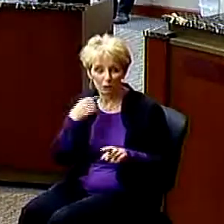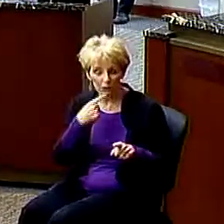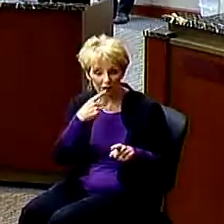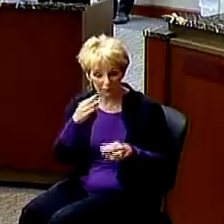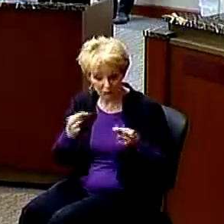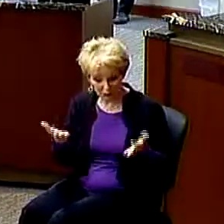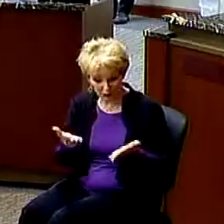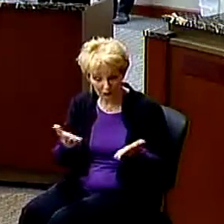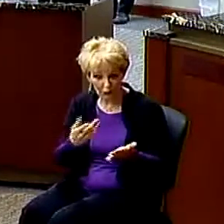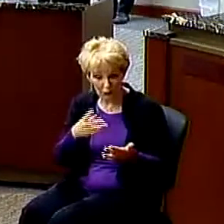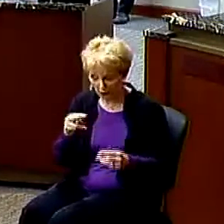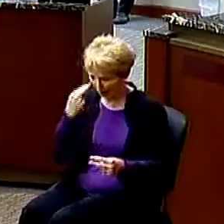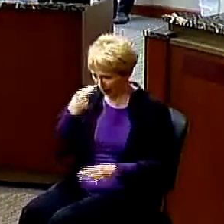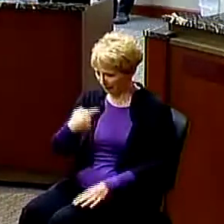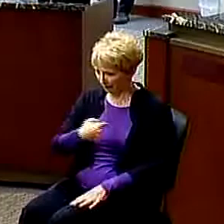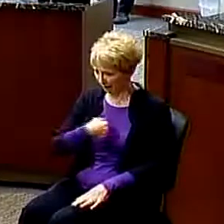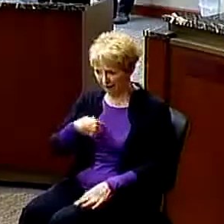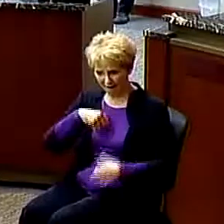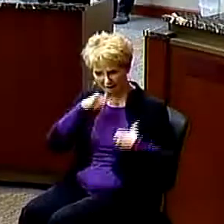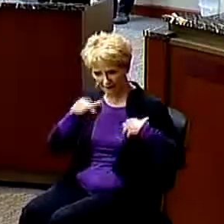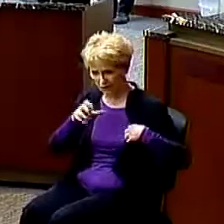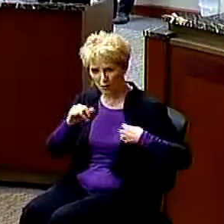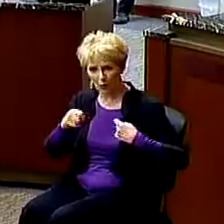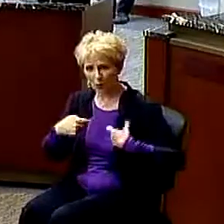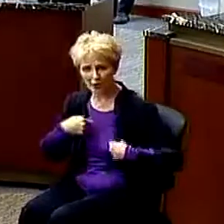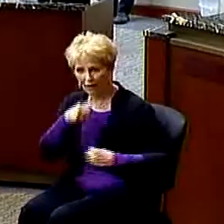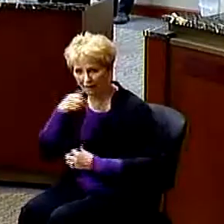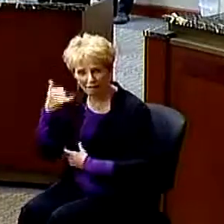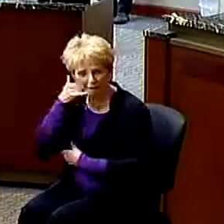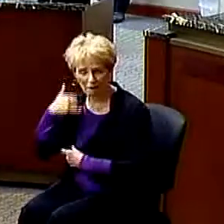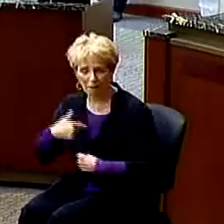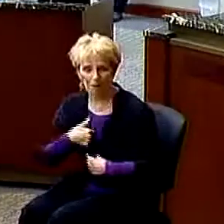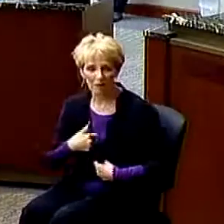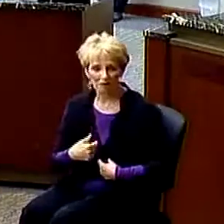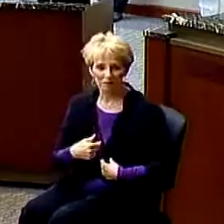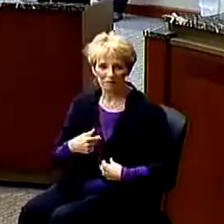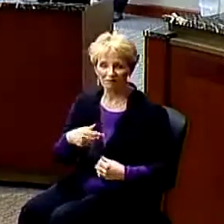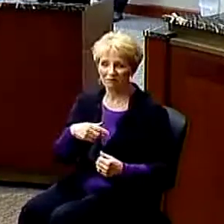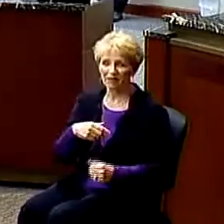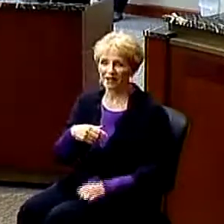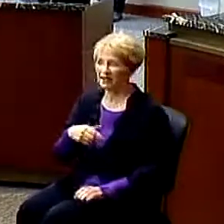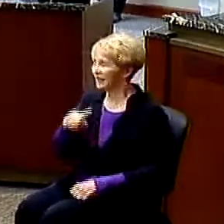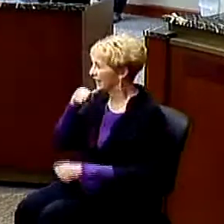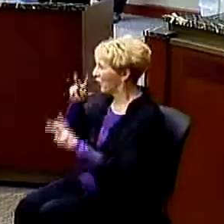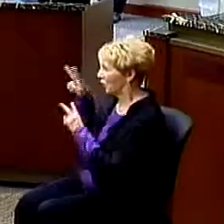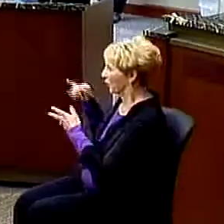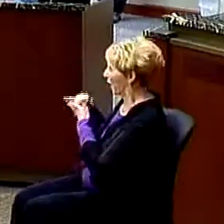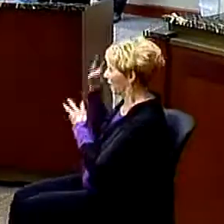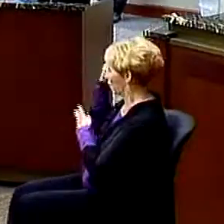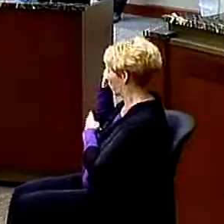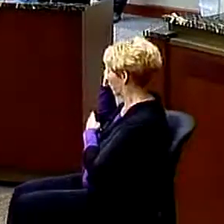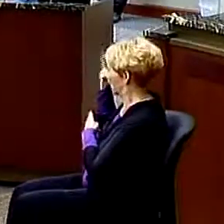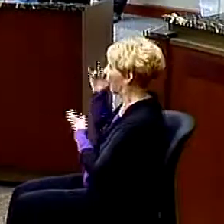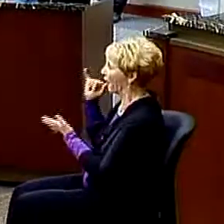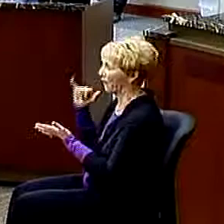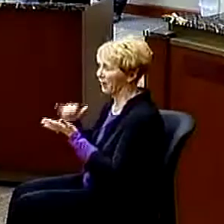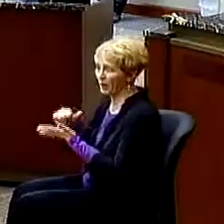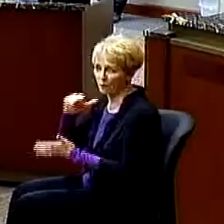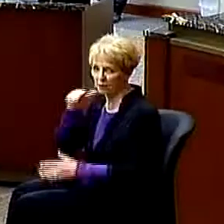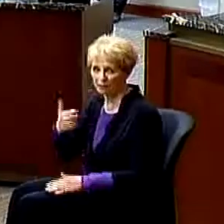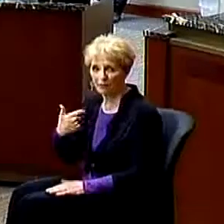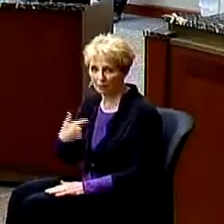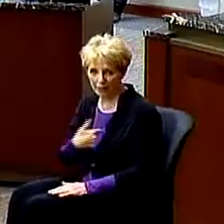was here tonight and you looked at me, and I thought I didn't do it. I didn't look at you for that reason. So, anyway, that wasn't me.